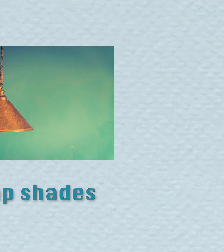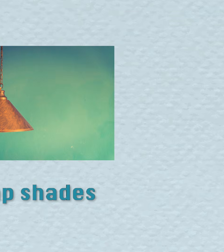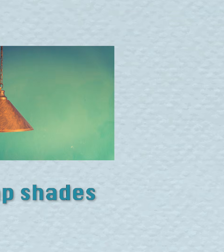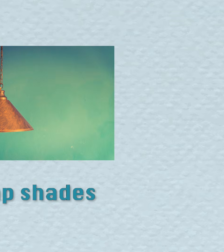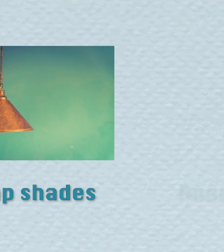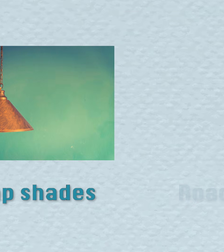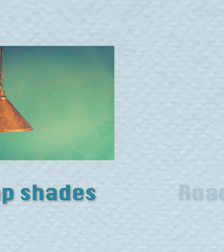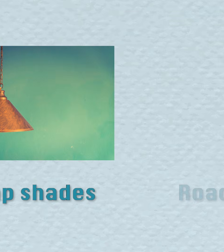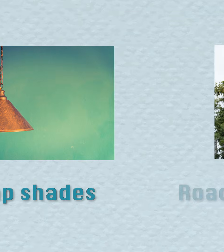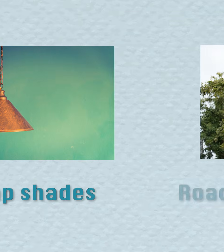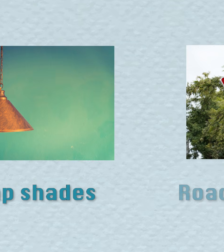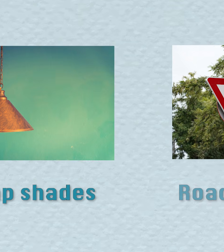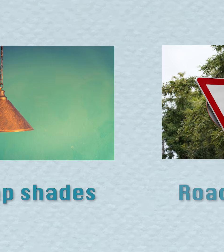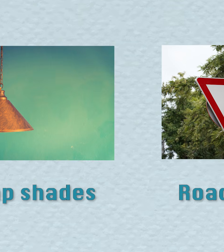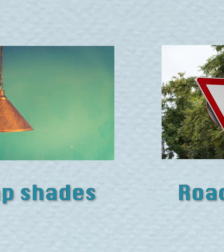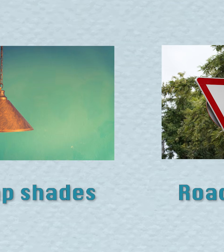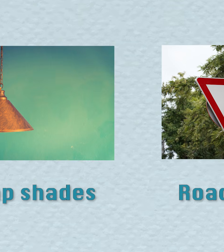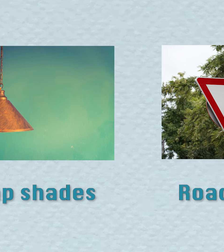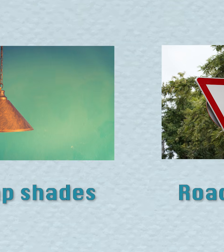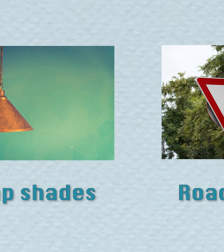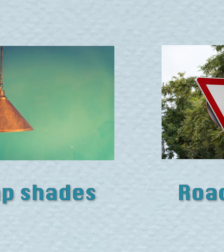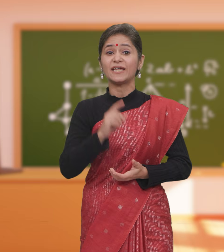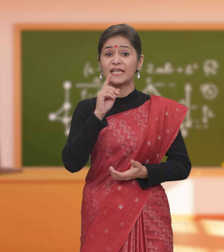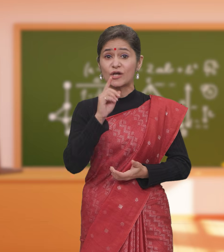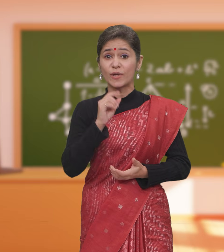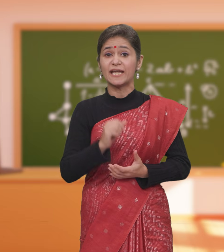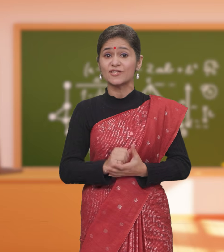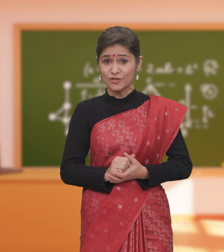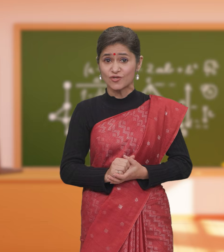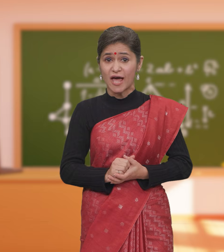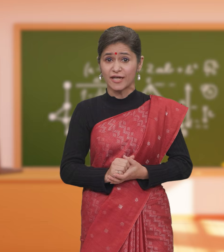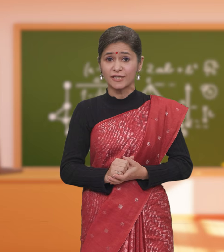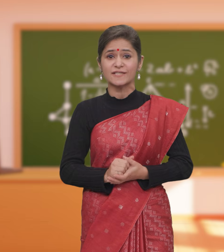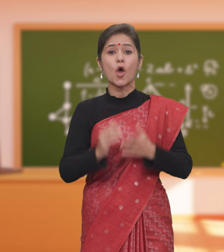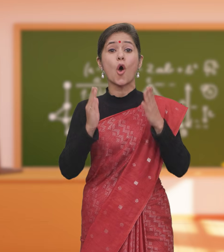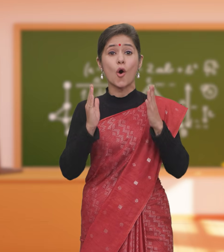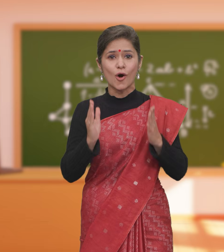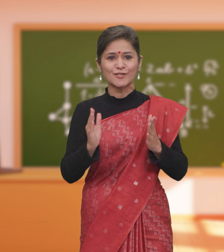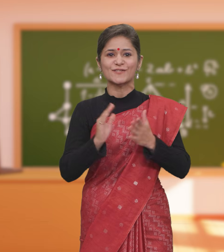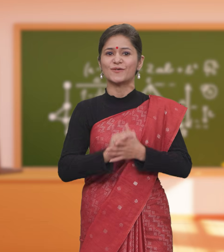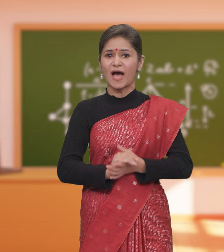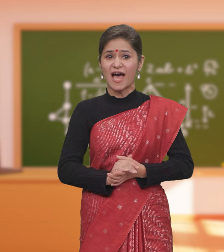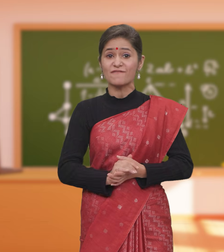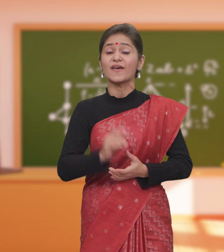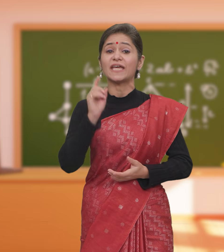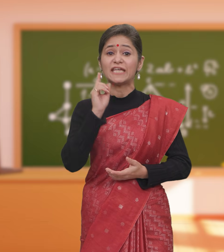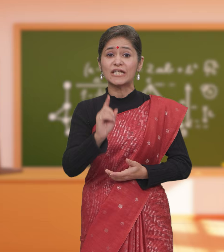those triangular road signage boards. Equilateral triangles also have